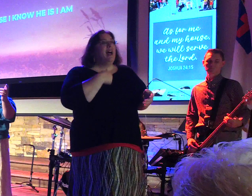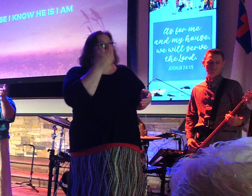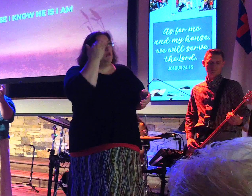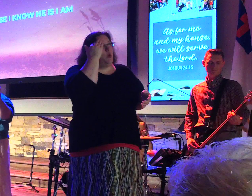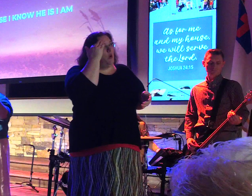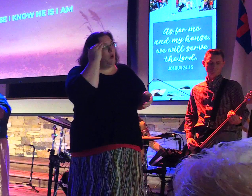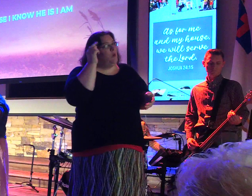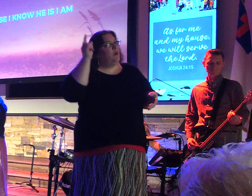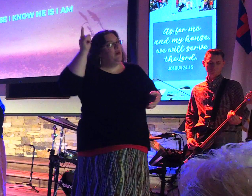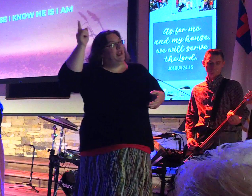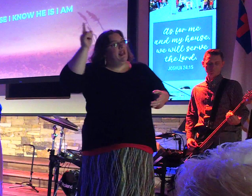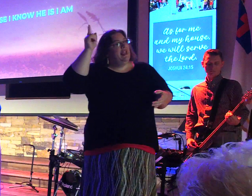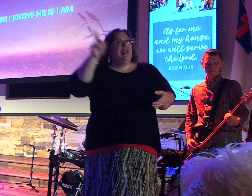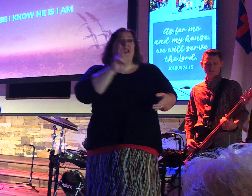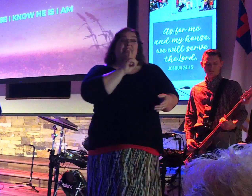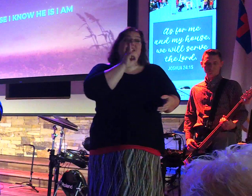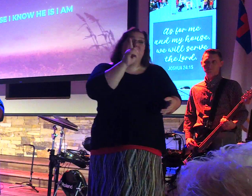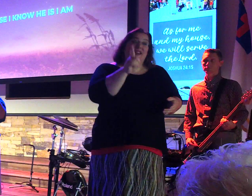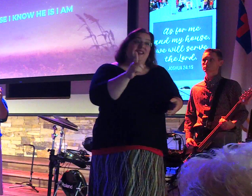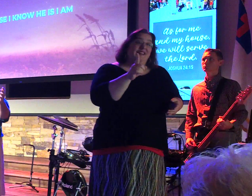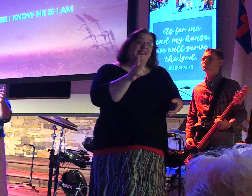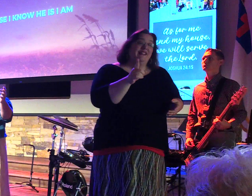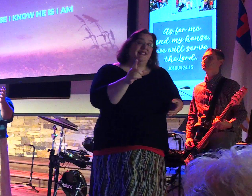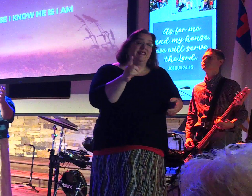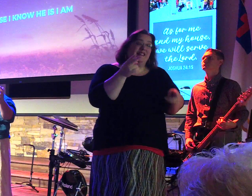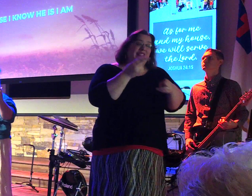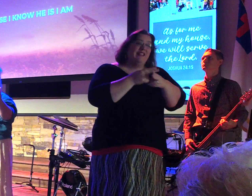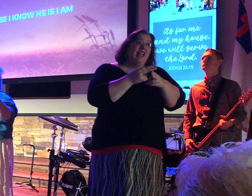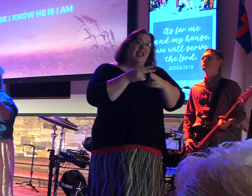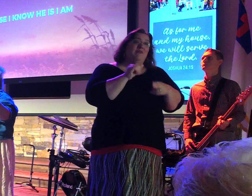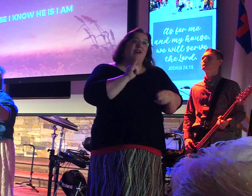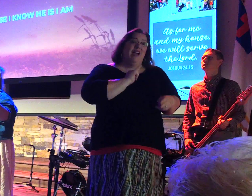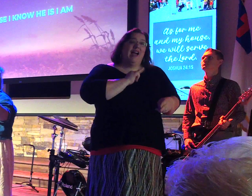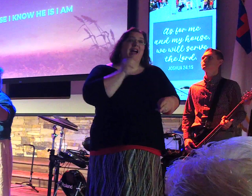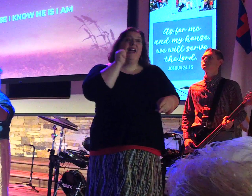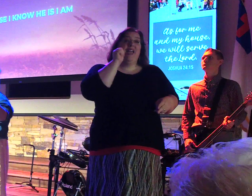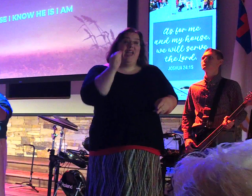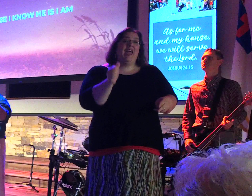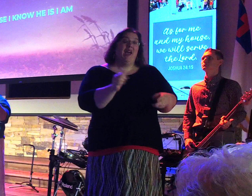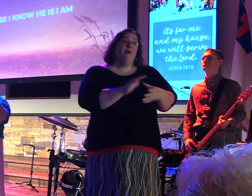Because I know He is.